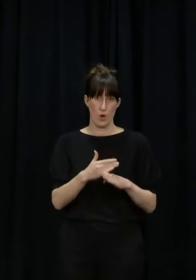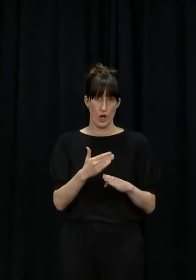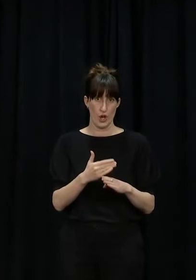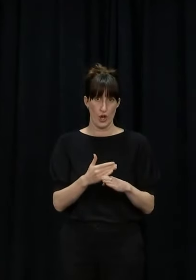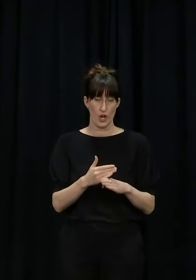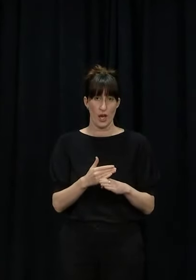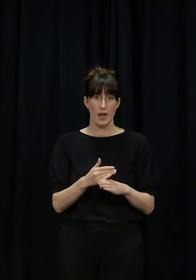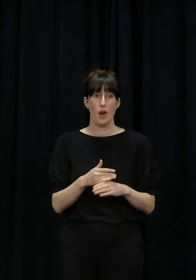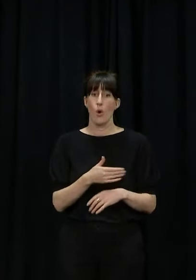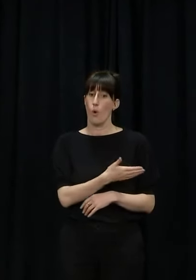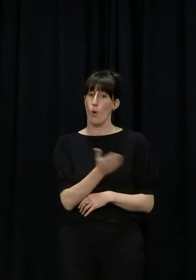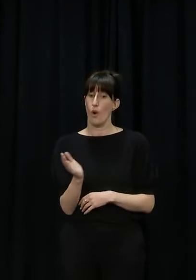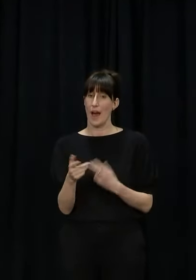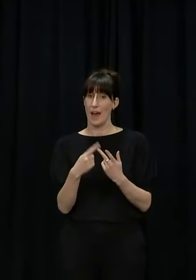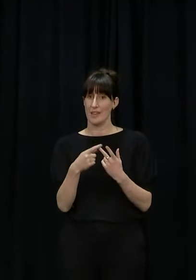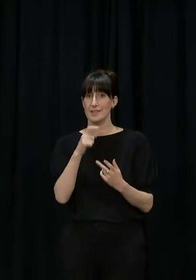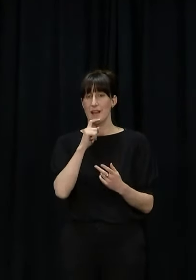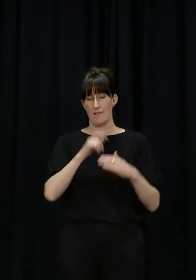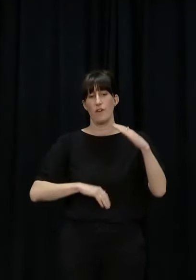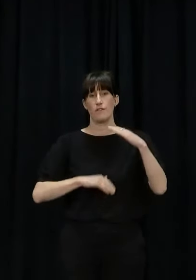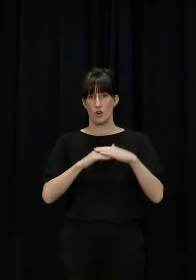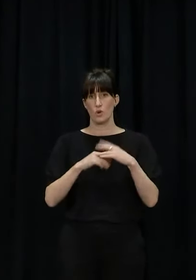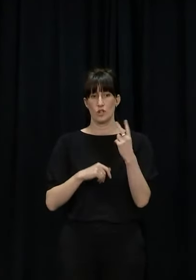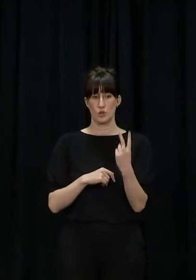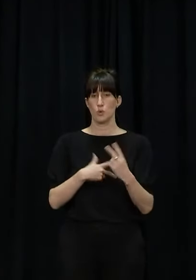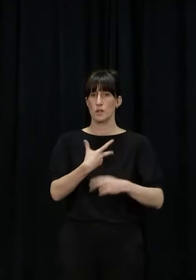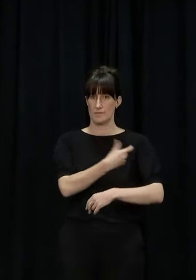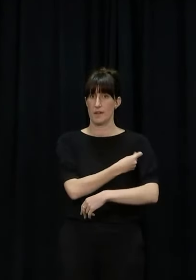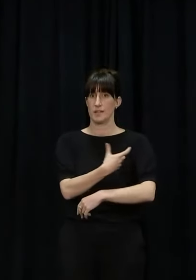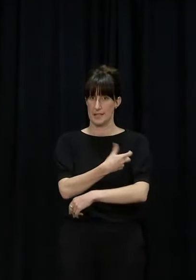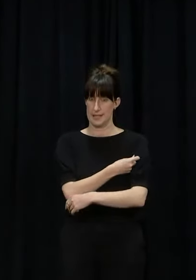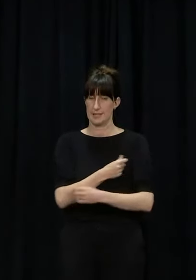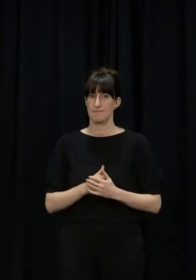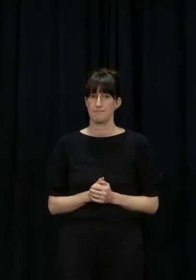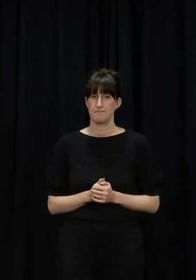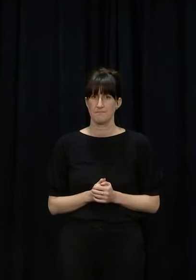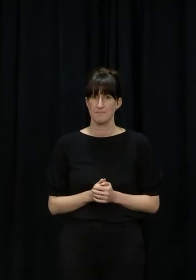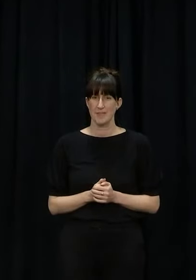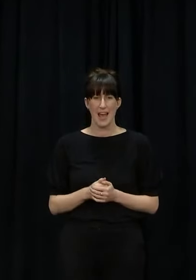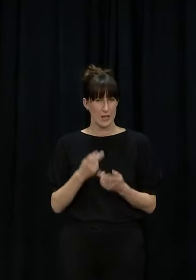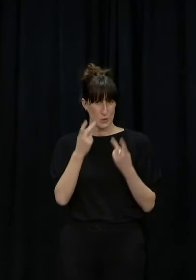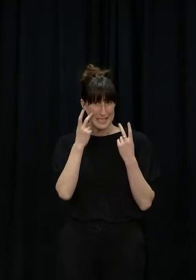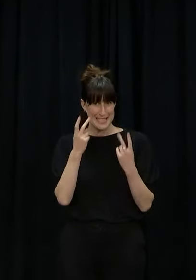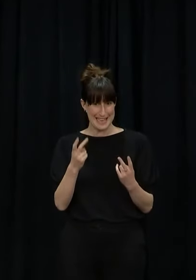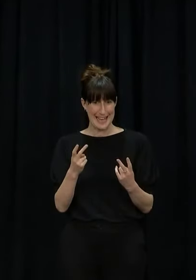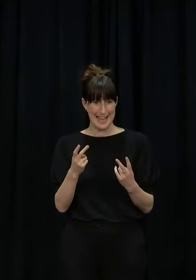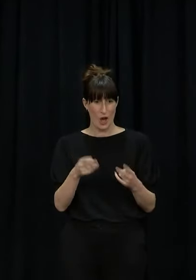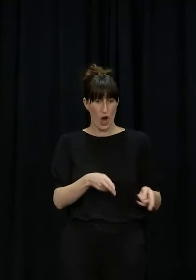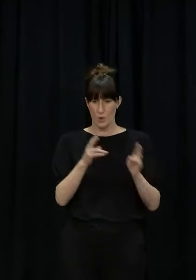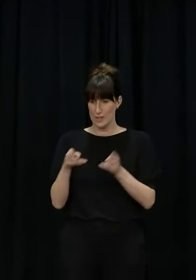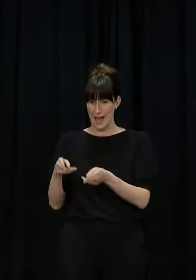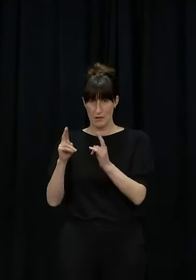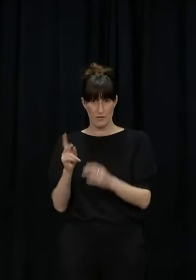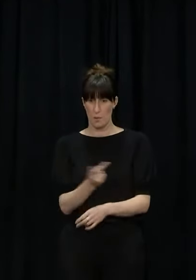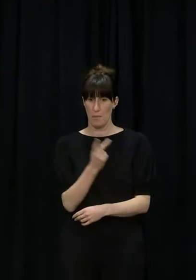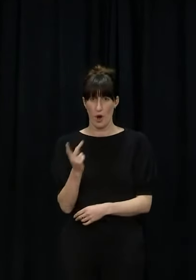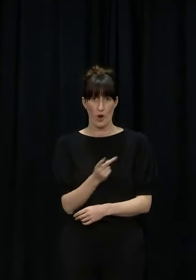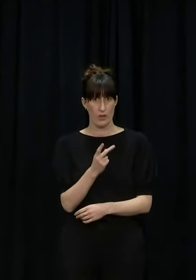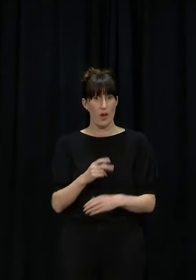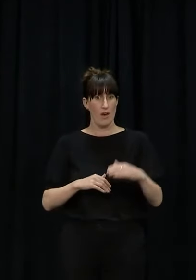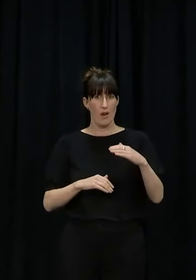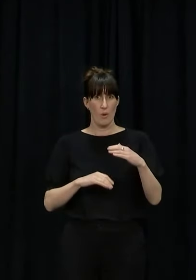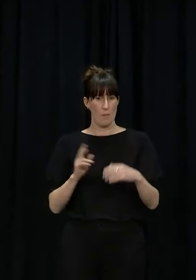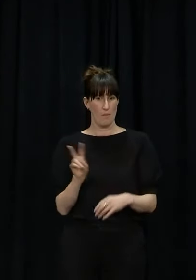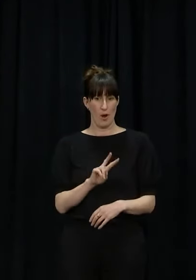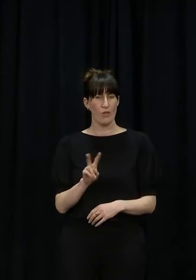vaccinated. As you can see, the compliance generally across these sites has been really high, but we will